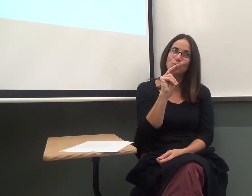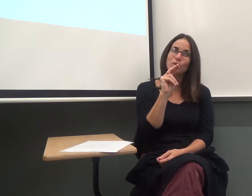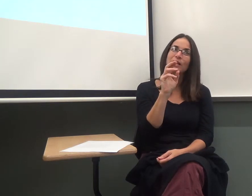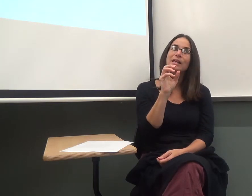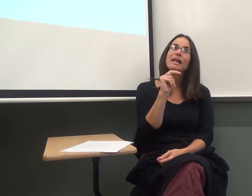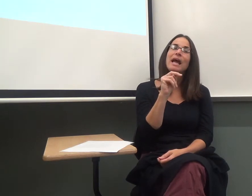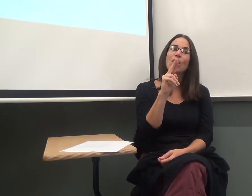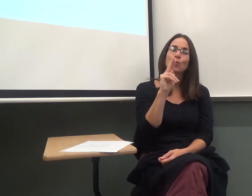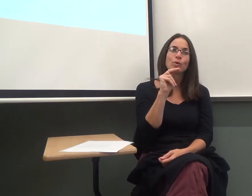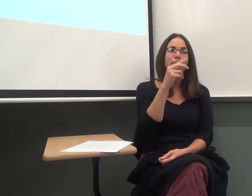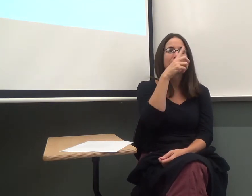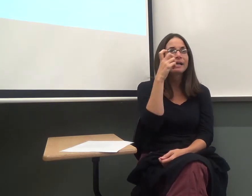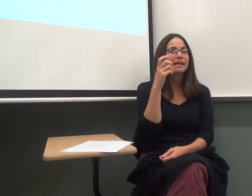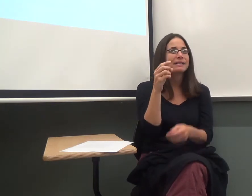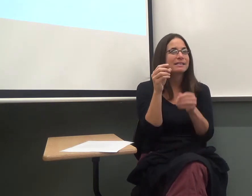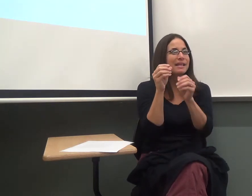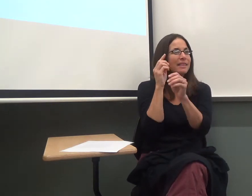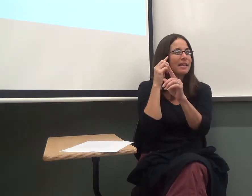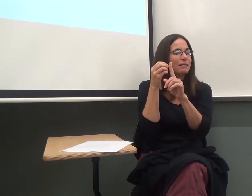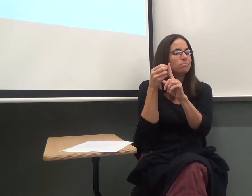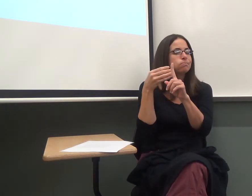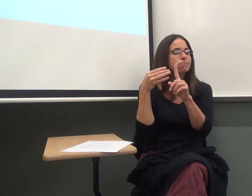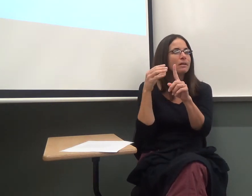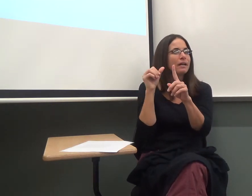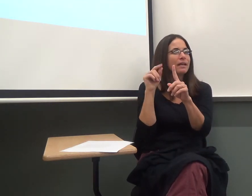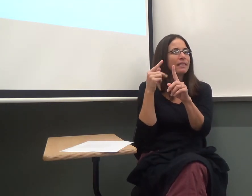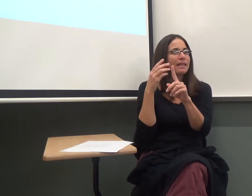Wow, the act of showing, not showing, of